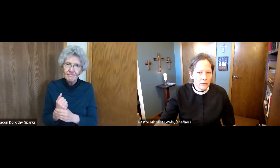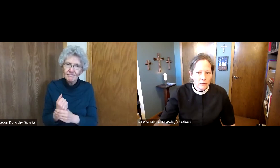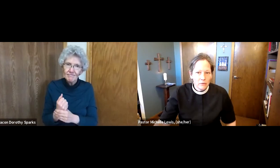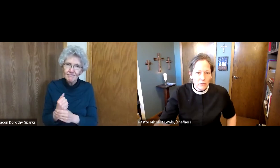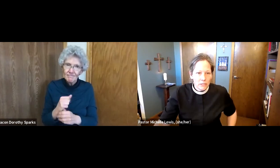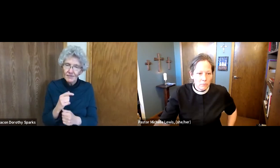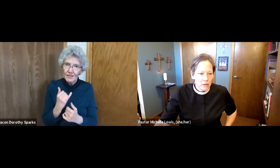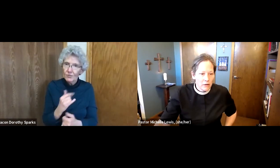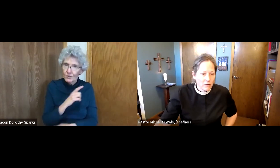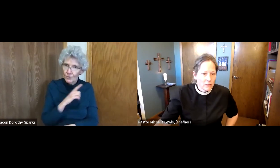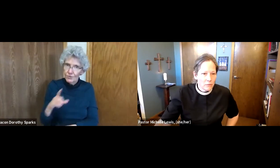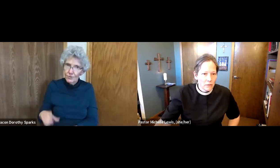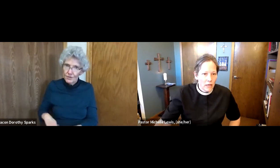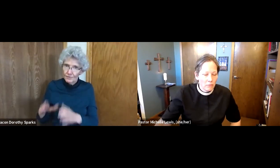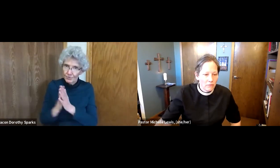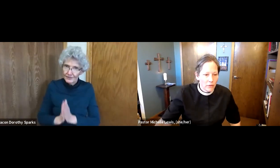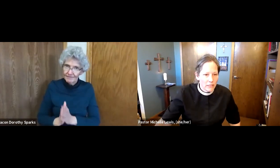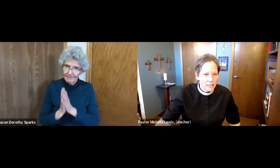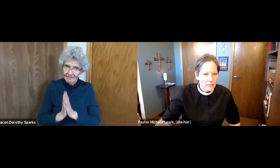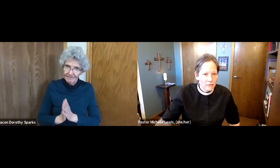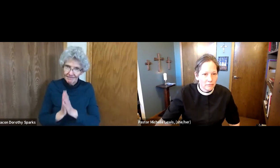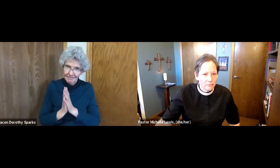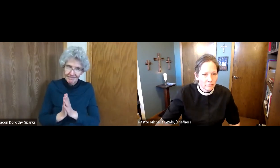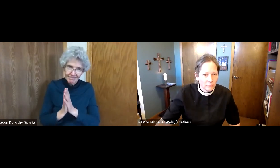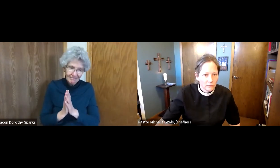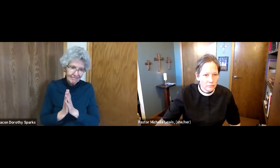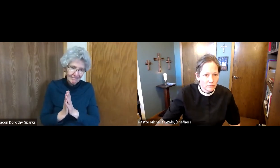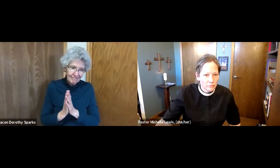Join together in the Lord's Prayer. This will not be voiced.